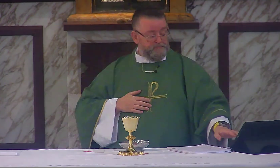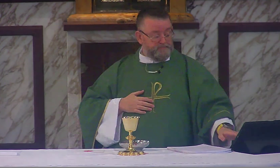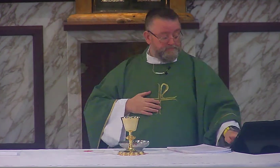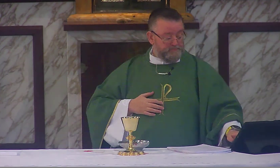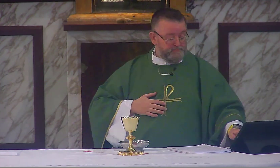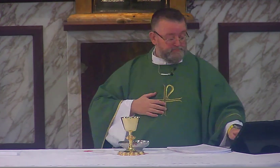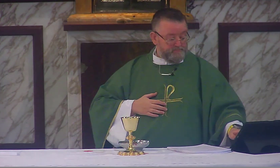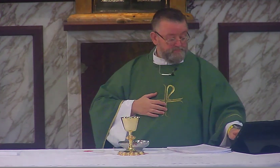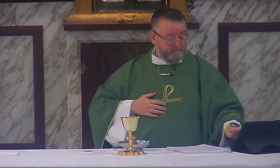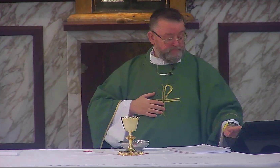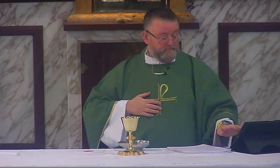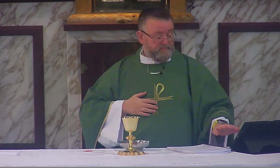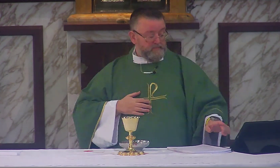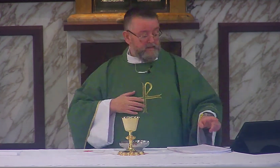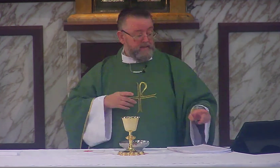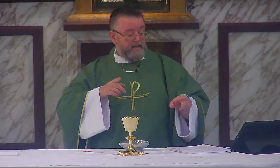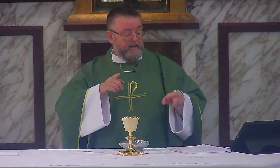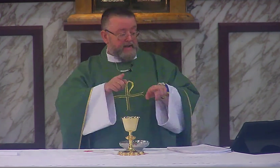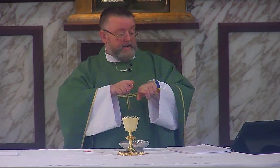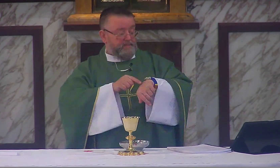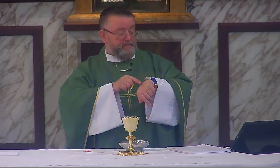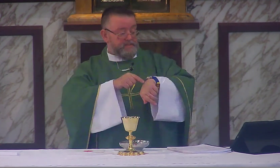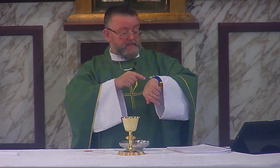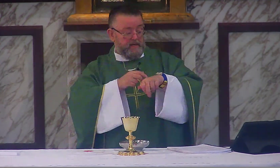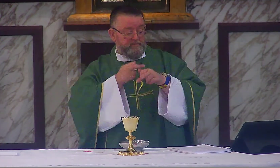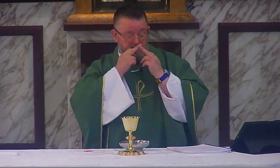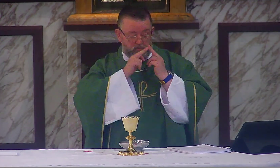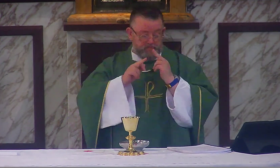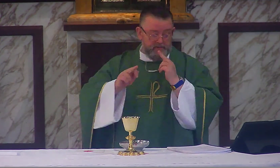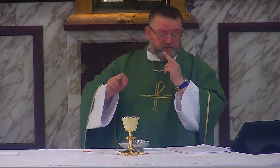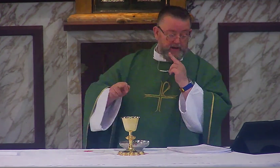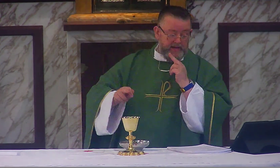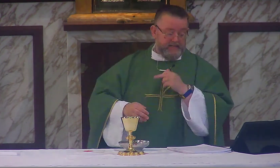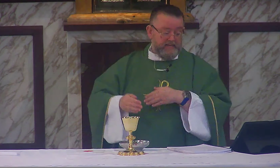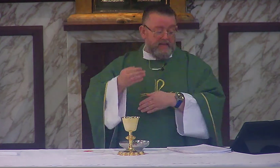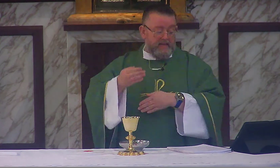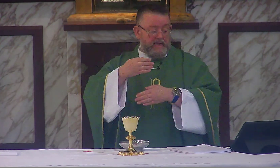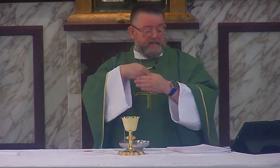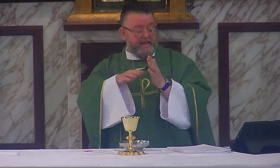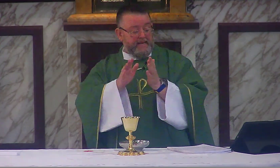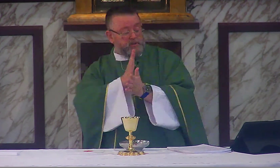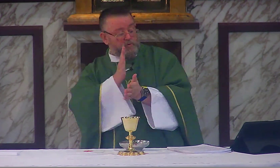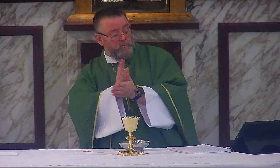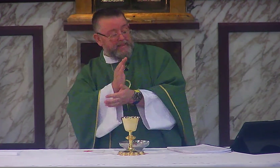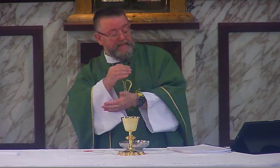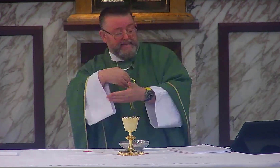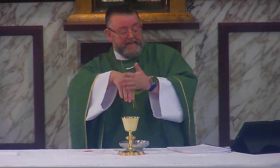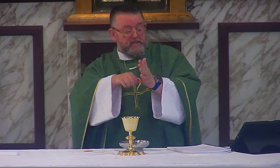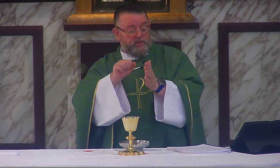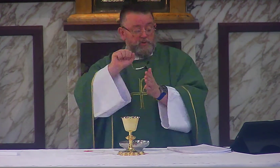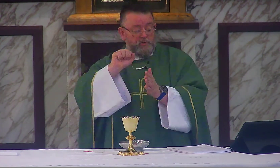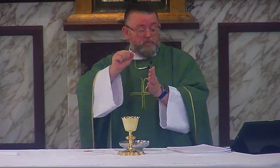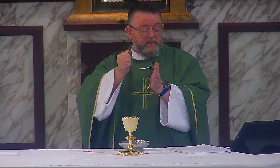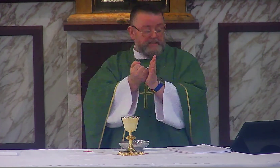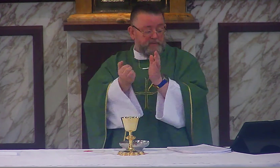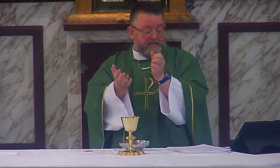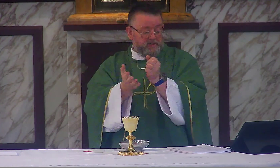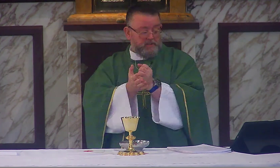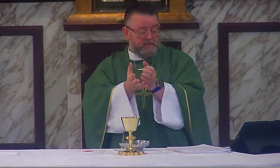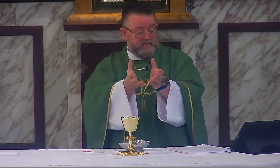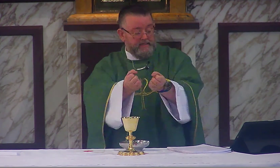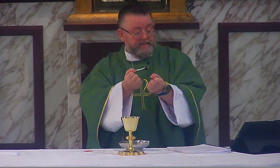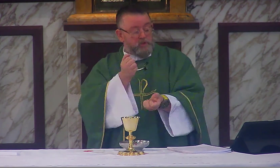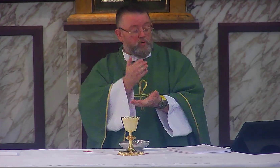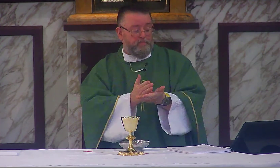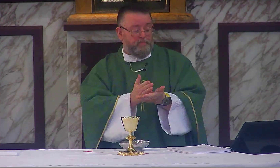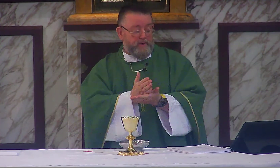At the time that he was betrayed and entered willingly into his